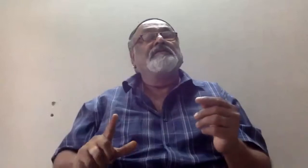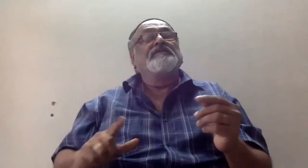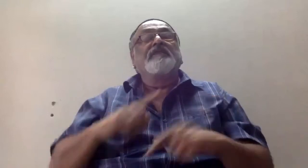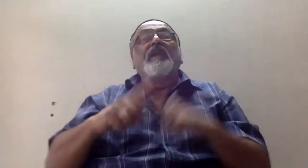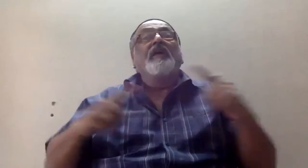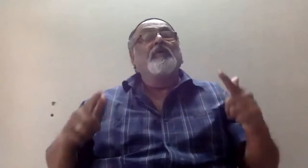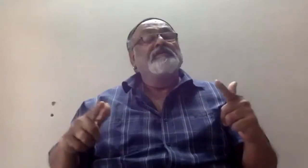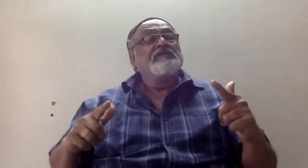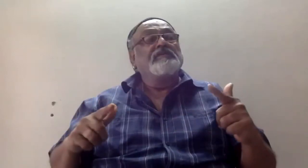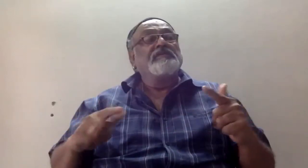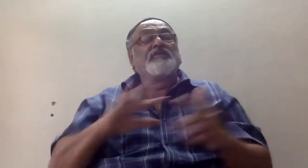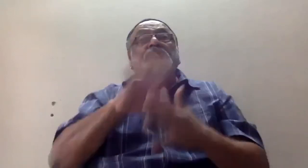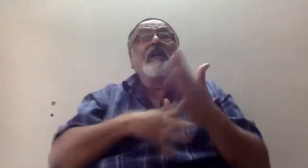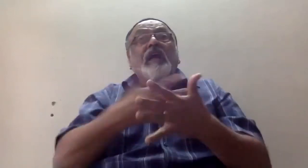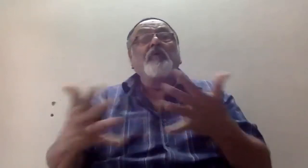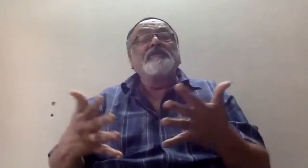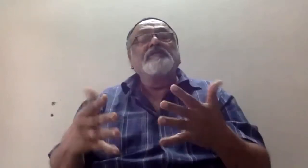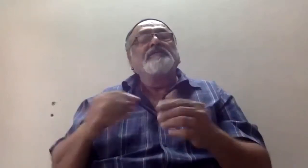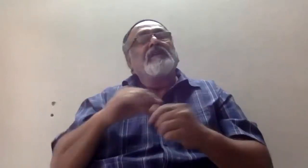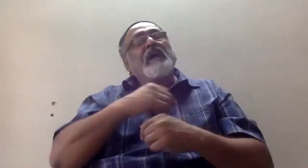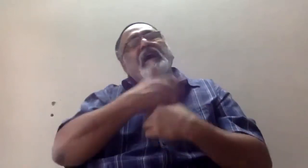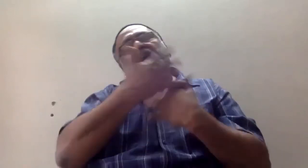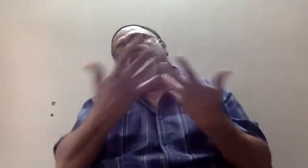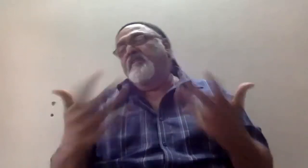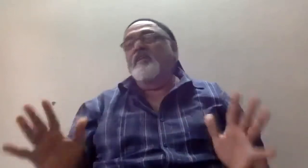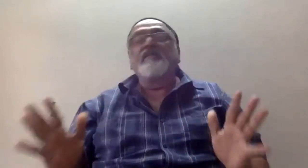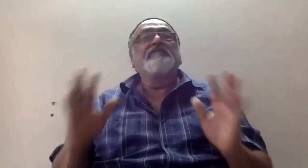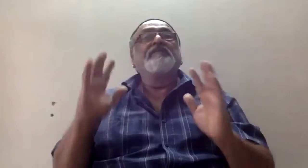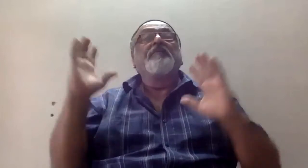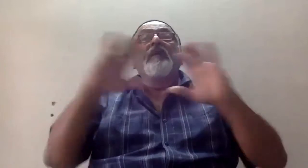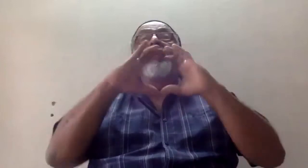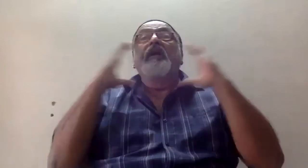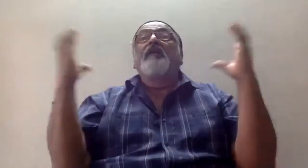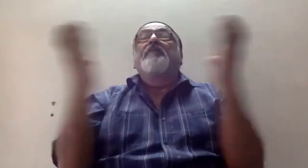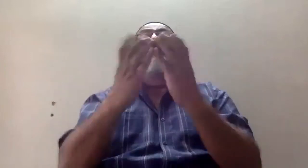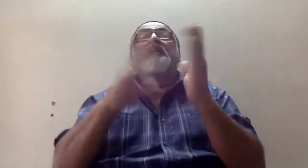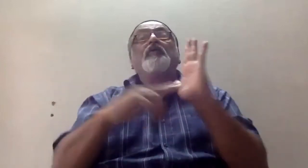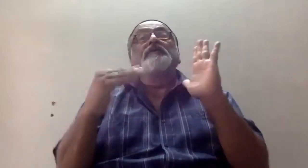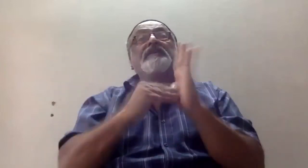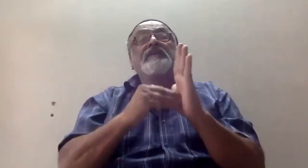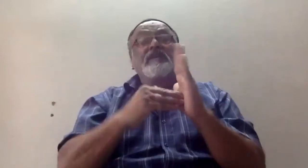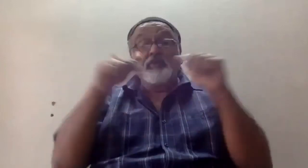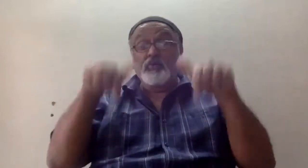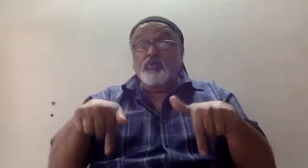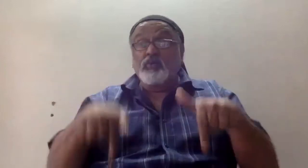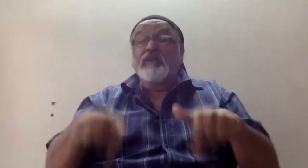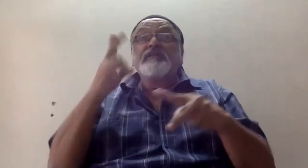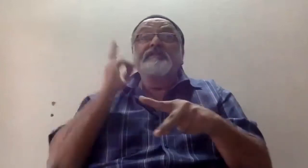And anything that was transacted in that parliament in New Zealand, even today, of course, that minister is not there anymore,